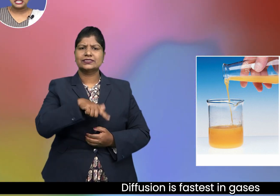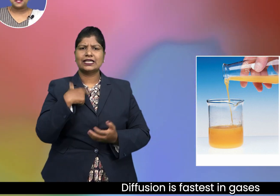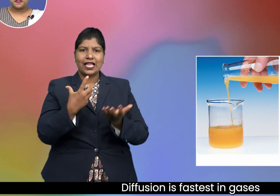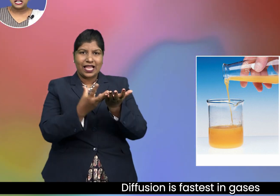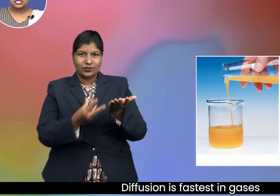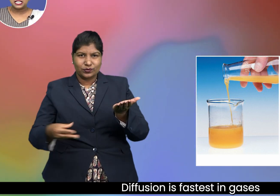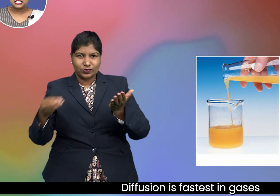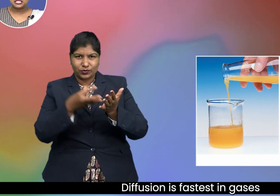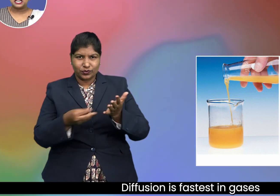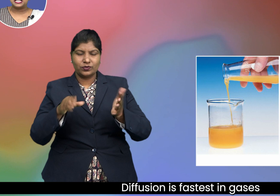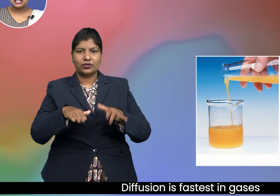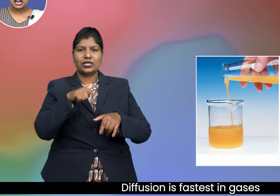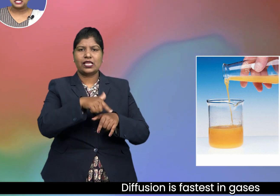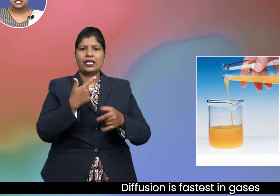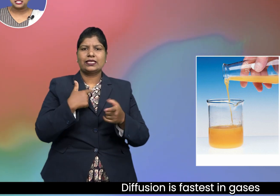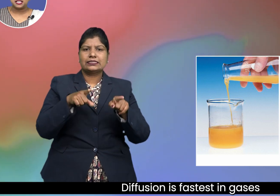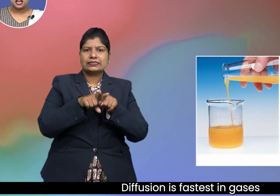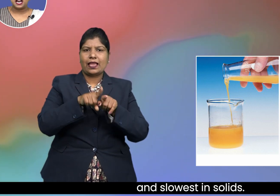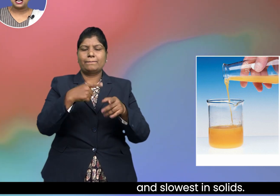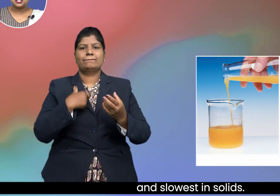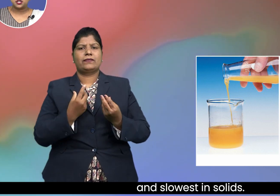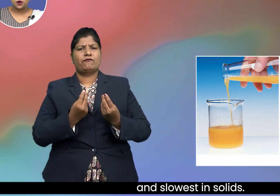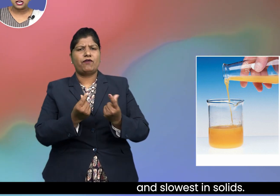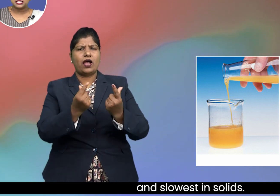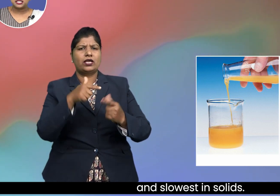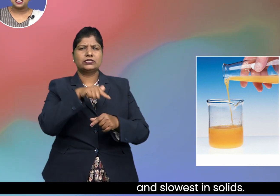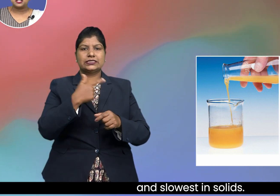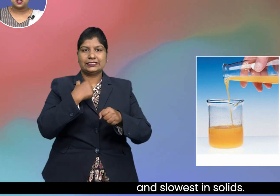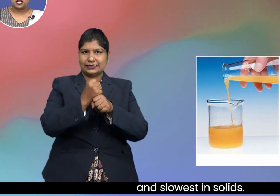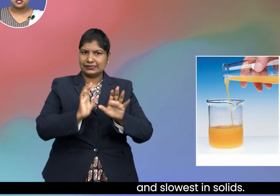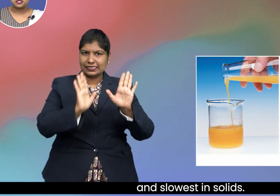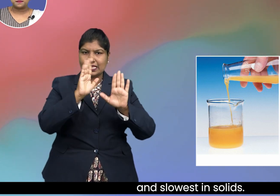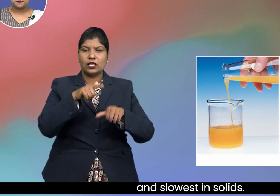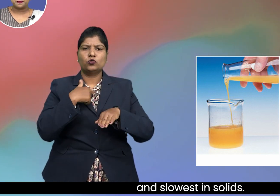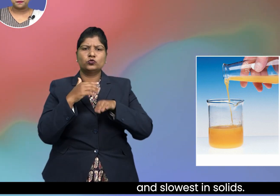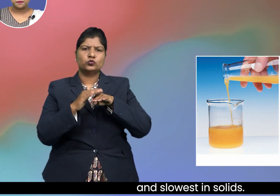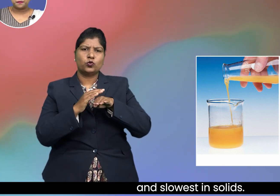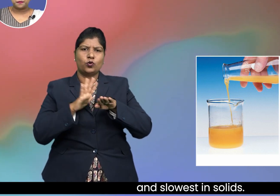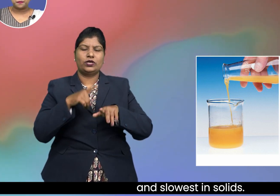Diffusion is fastest in gases and slowest in solids.